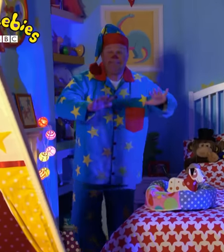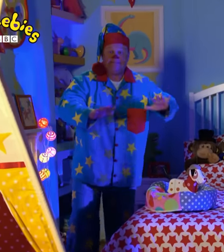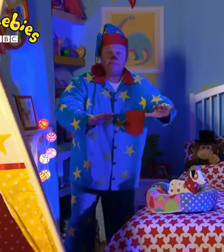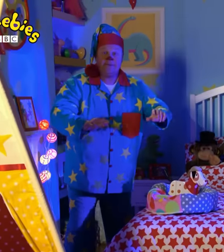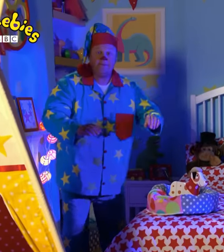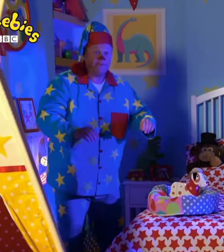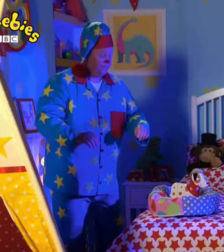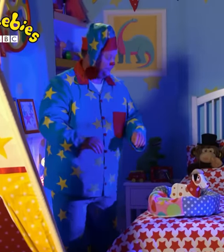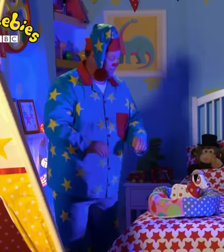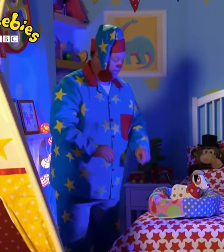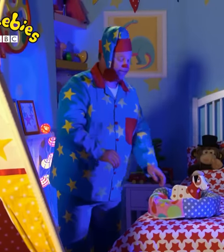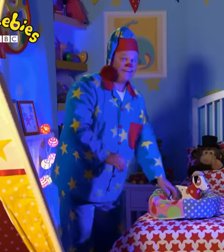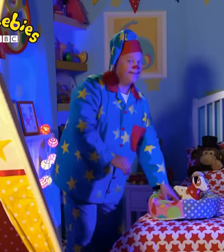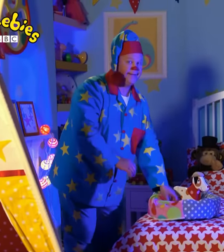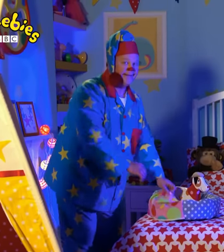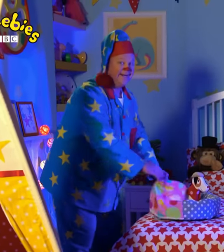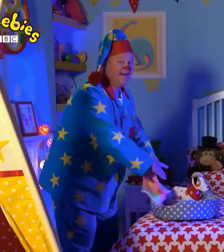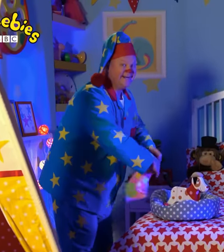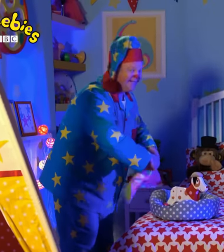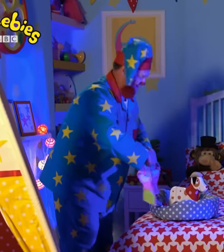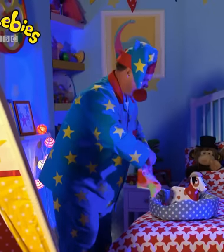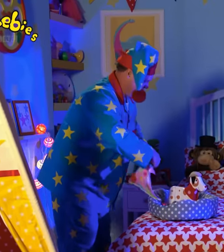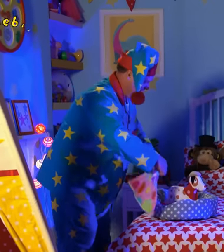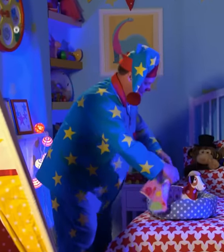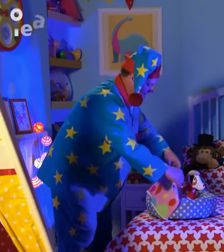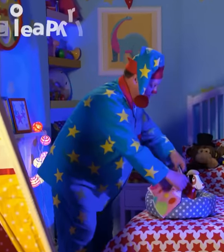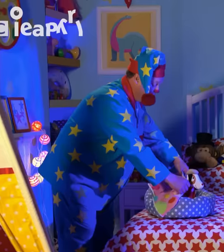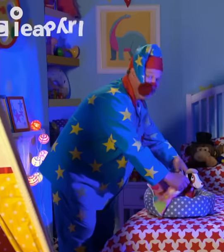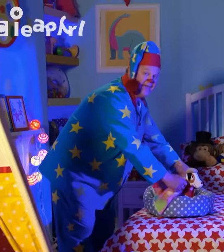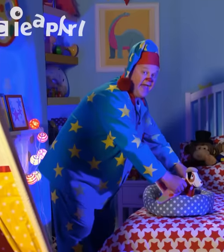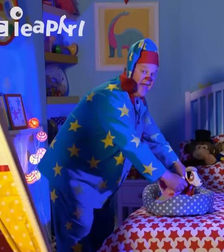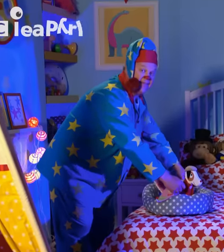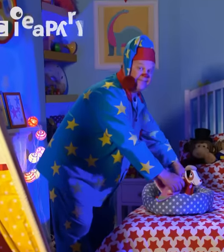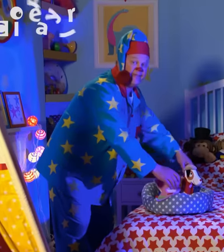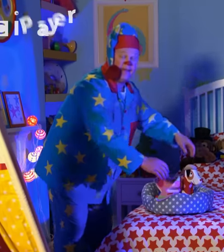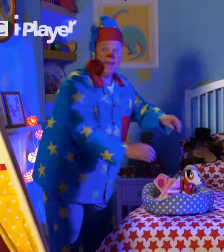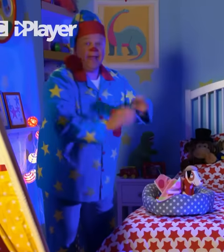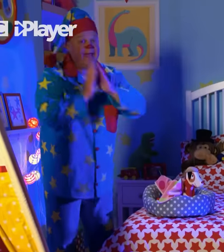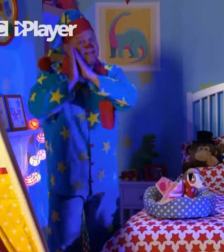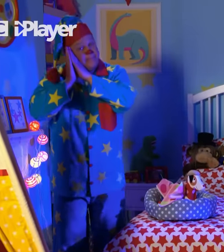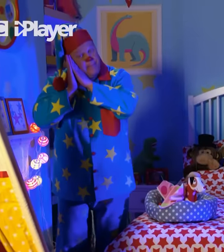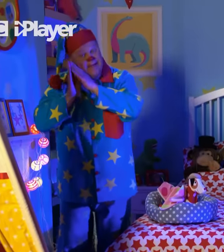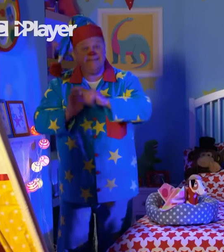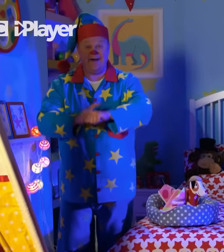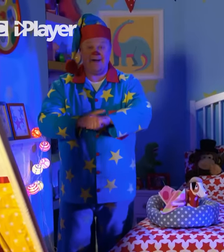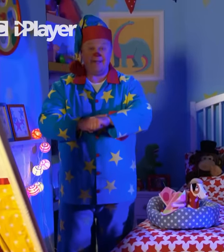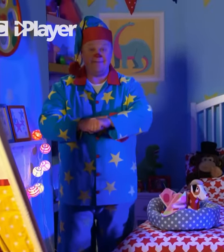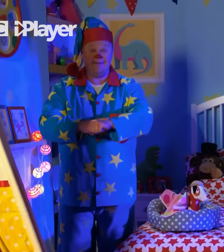Oh, sorry. Has everyone gone to bed now, Mr. Tumble? Well, yes. It's bedtime.